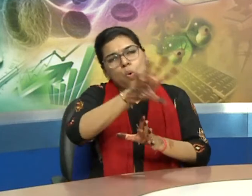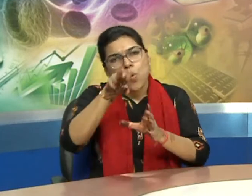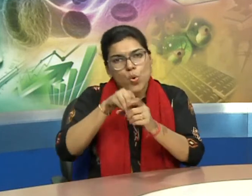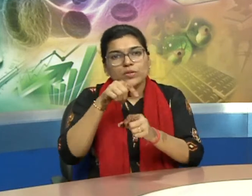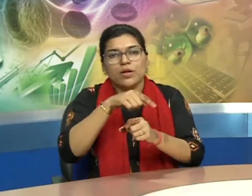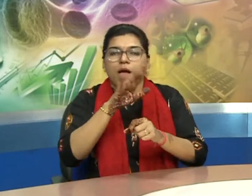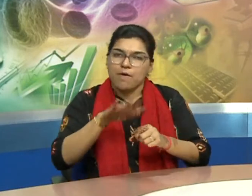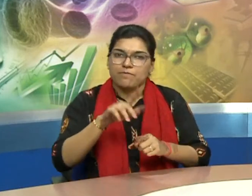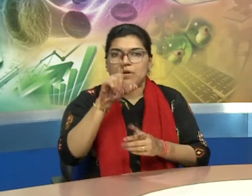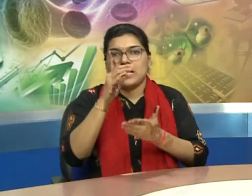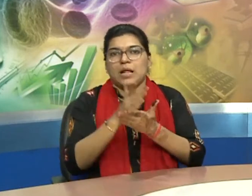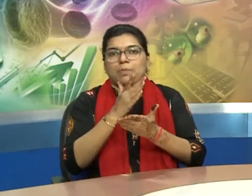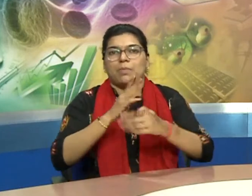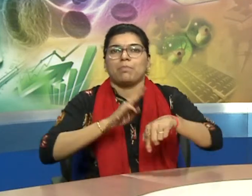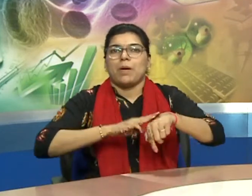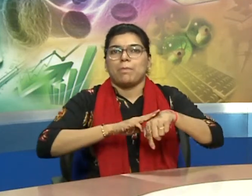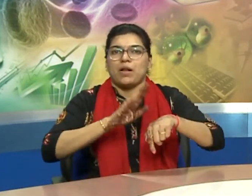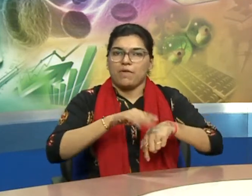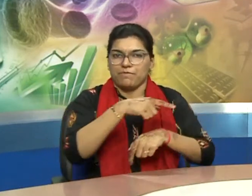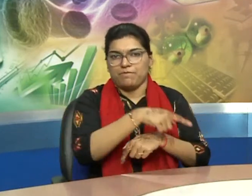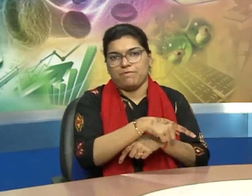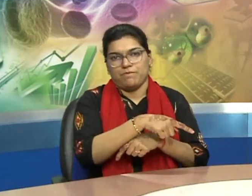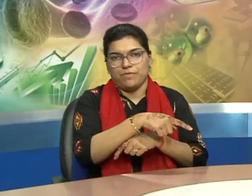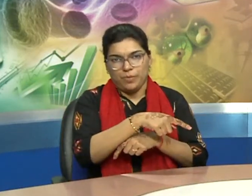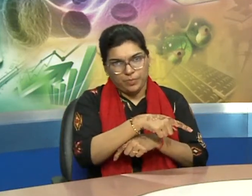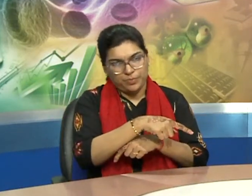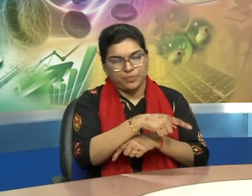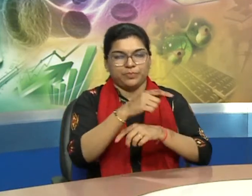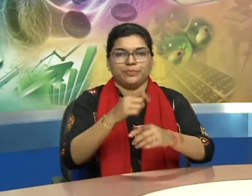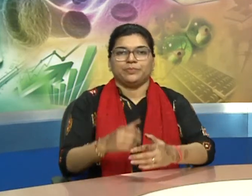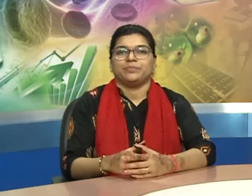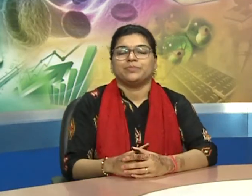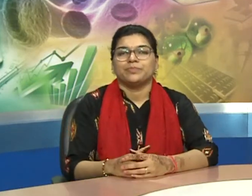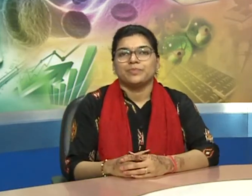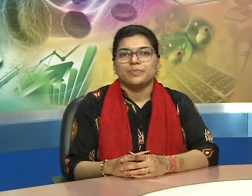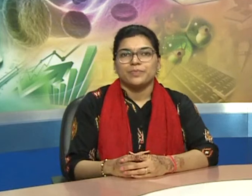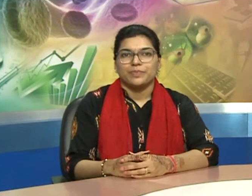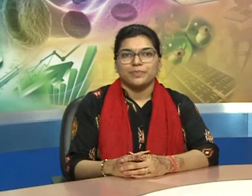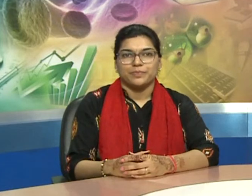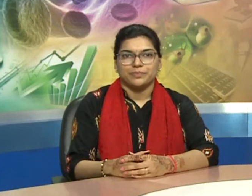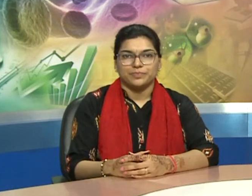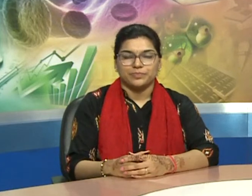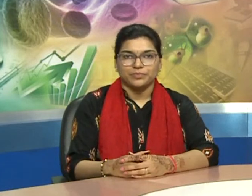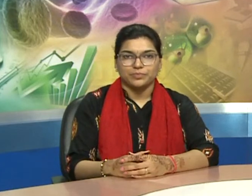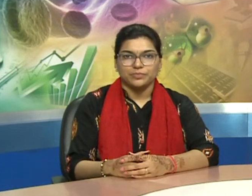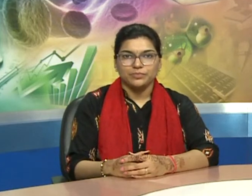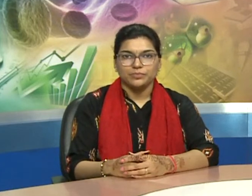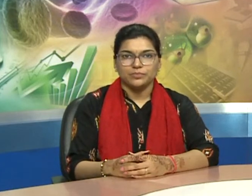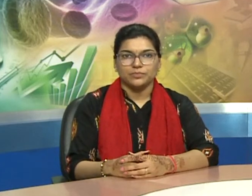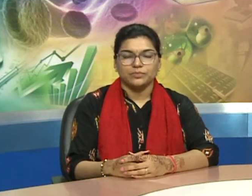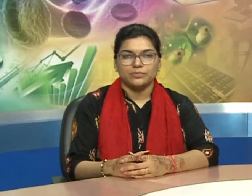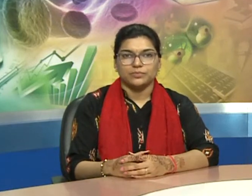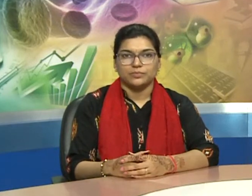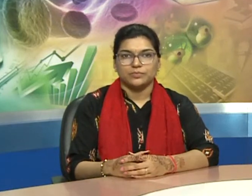provide information, reference and referral services to all the library members.